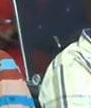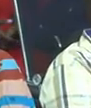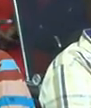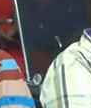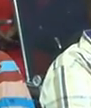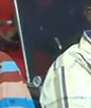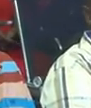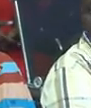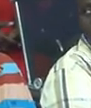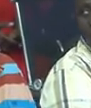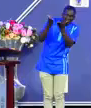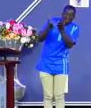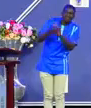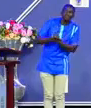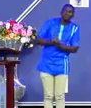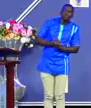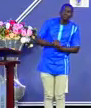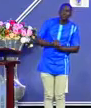naye waali